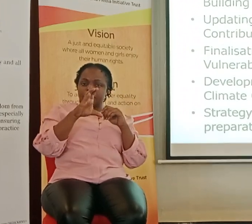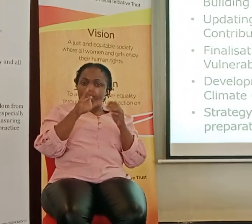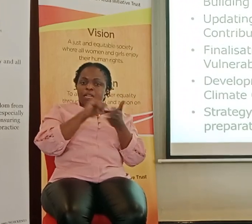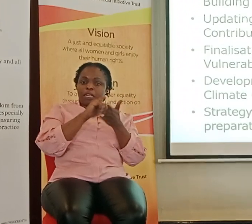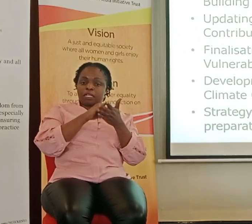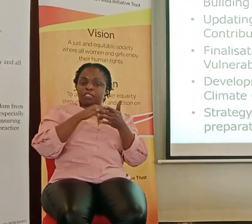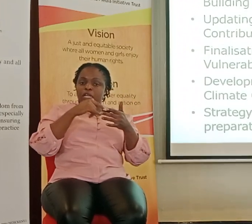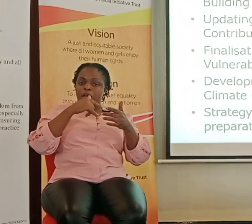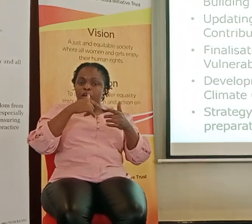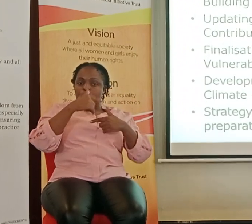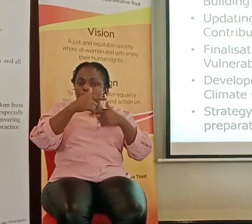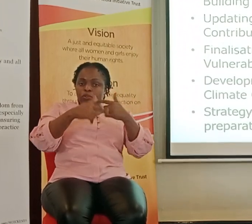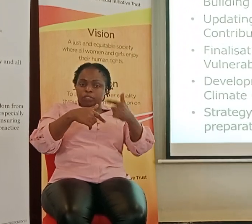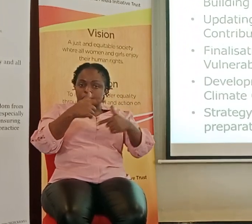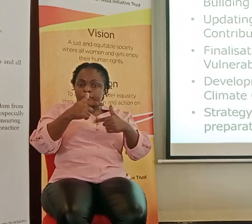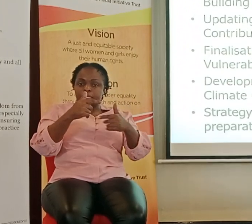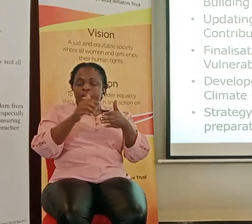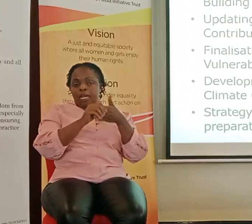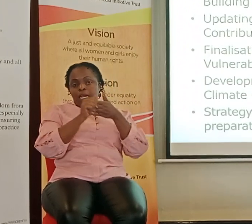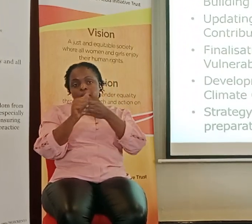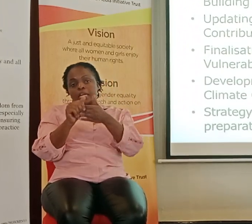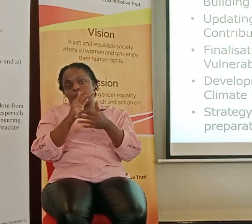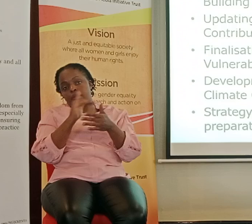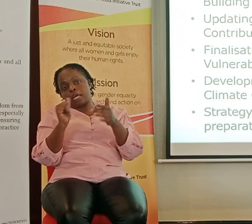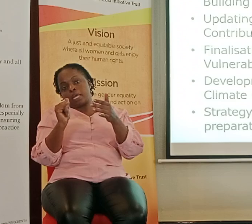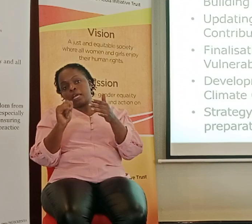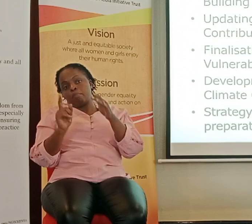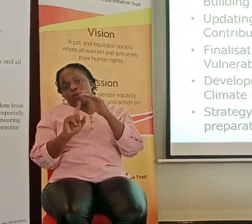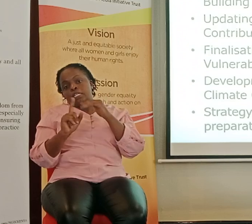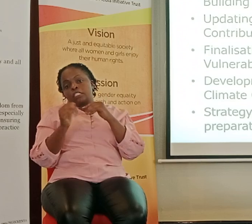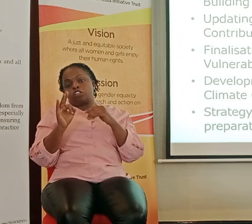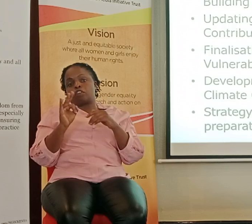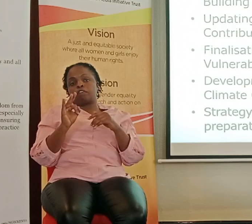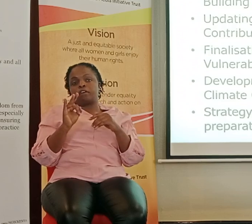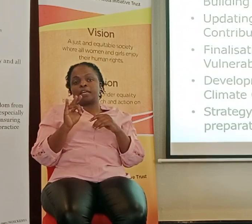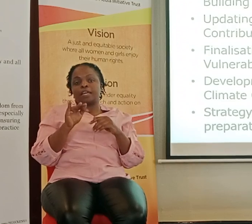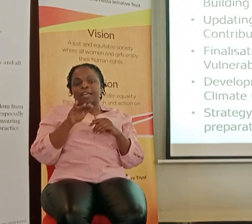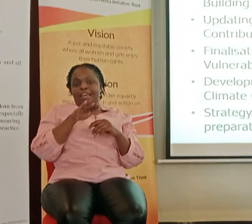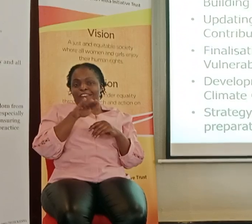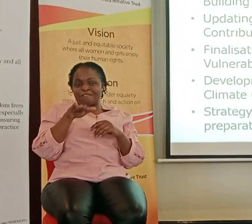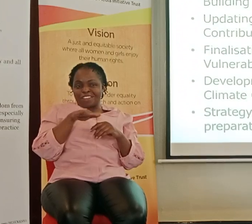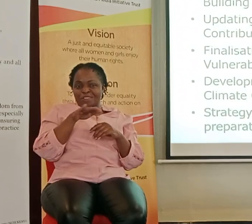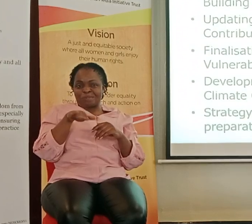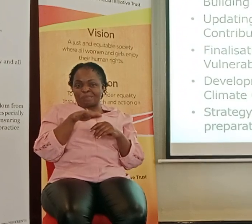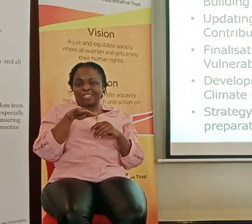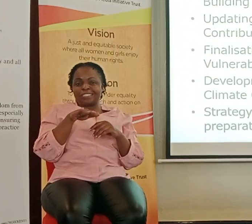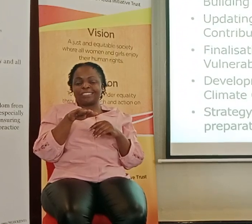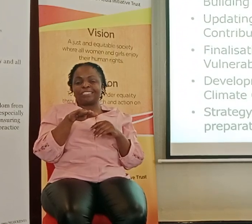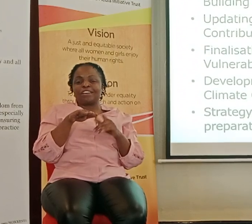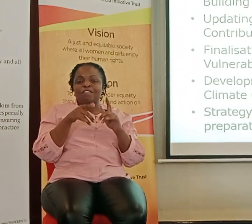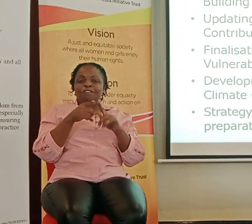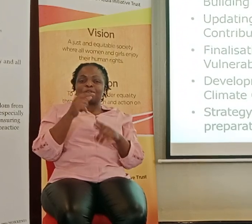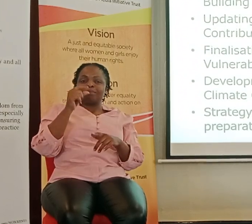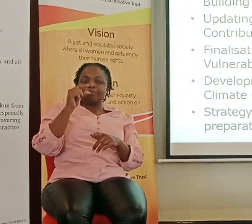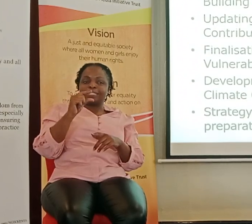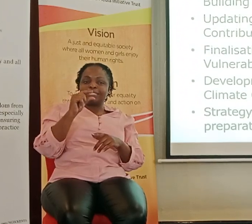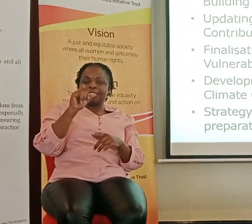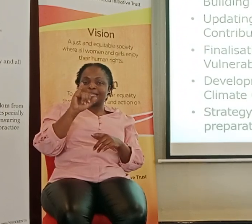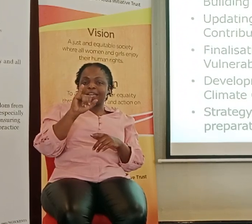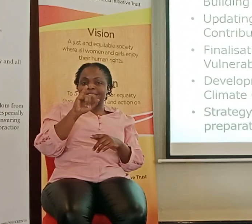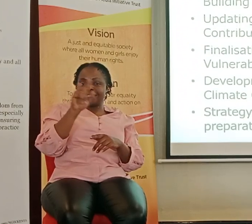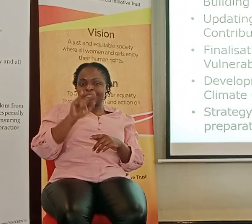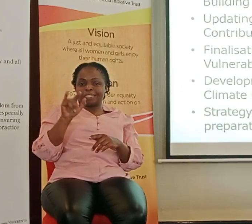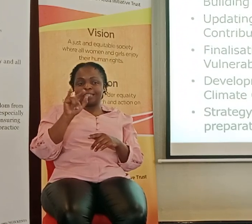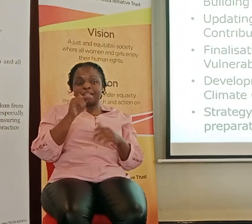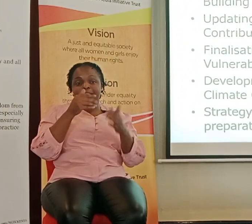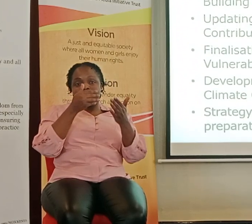being spearheaded by the Ministry of Environment and supported by our able colleagues from GIZ.